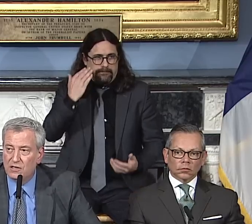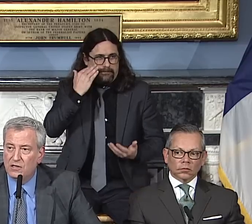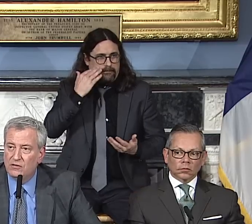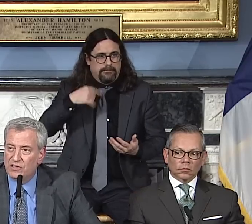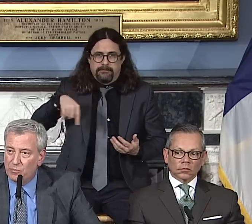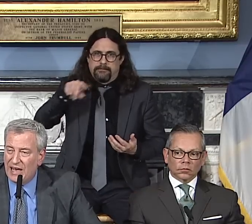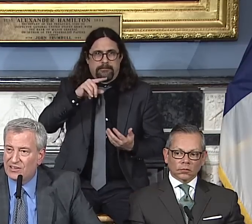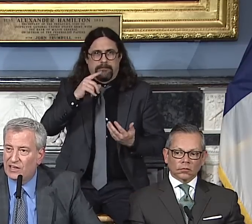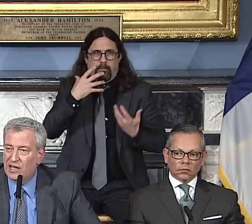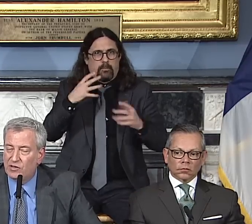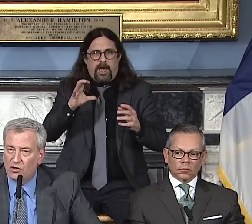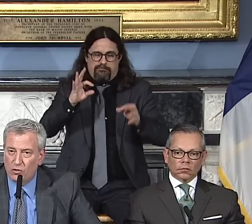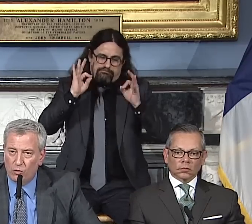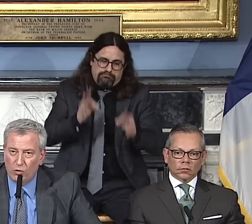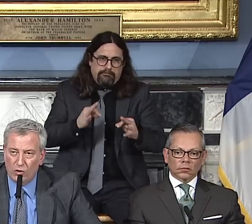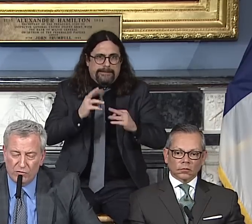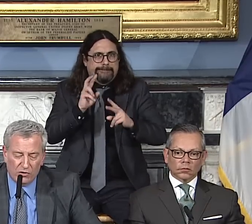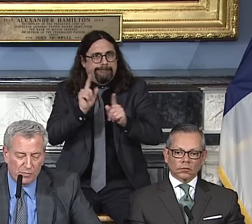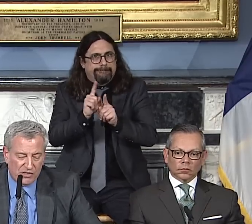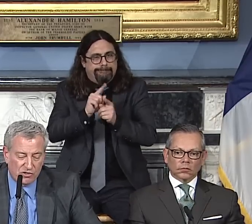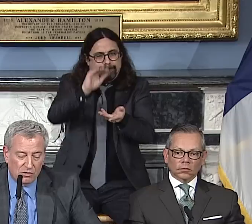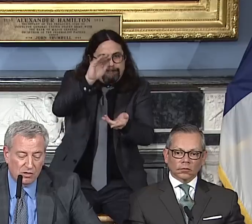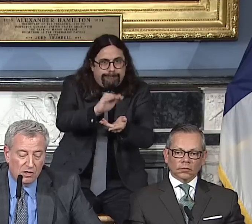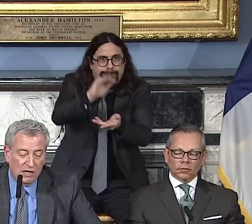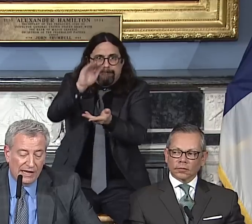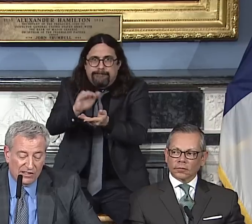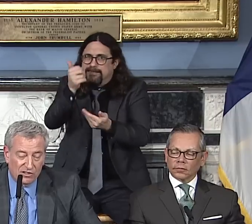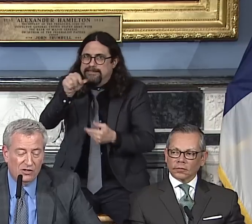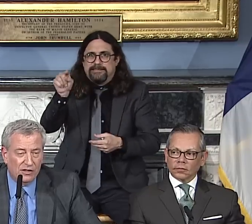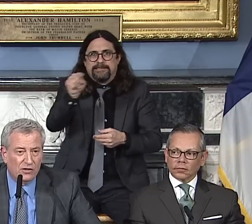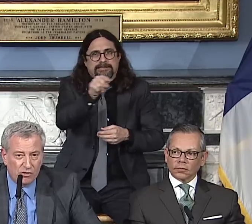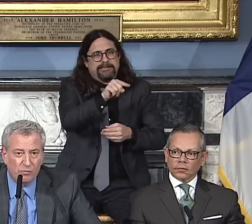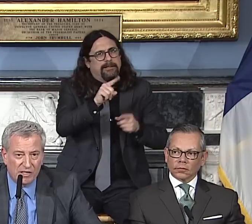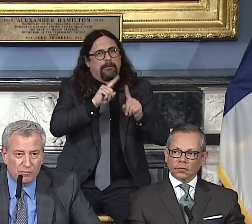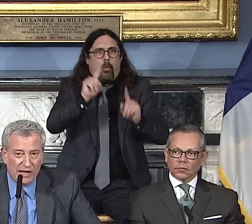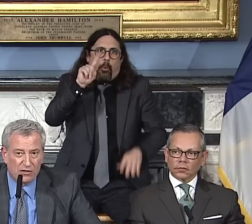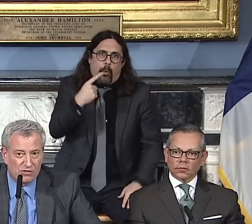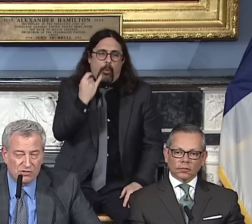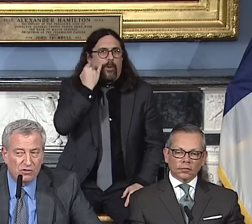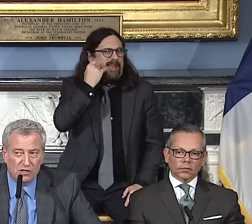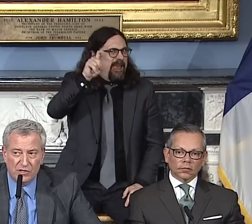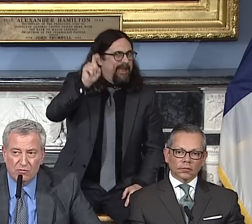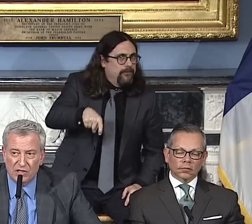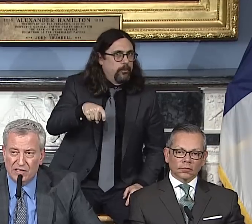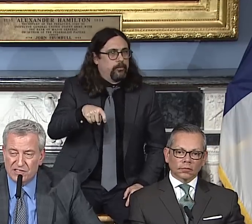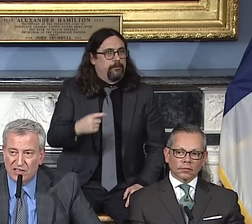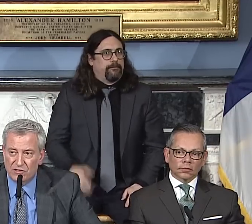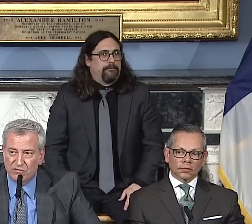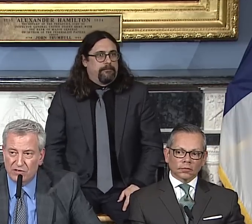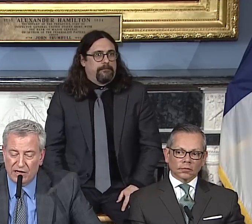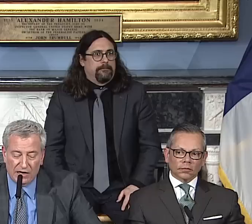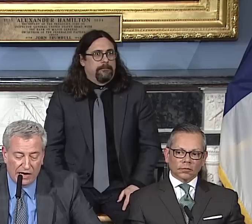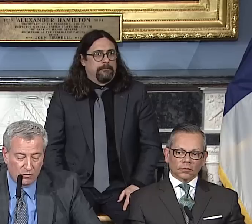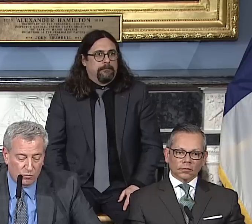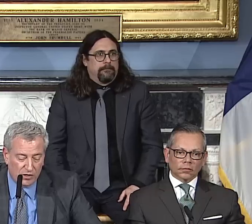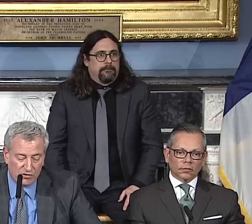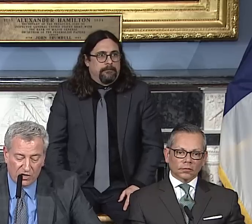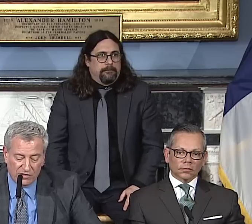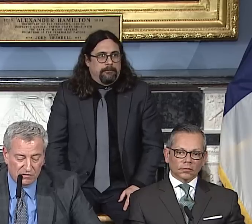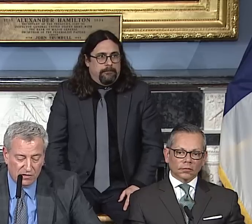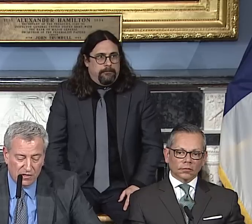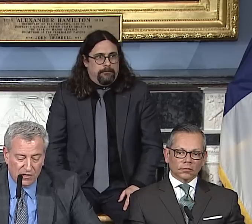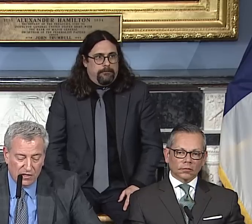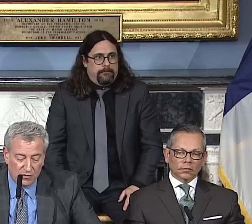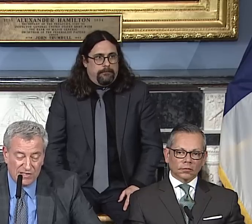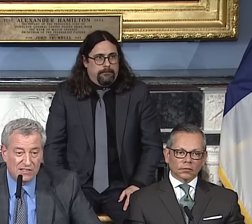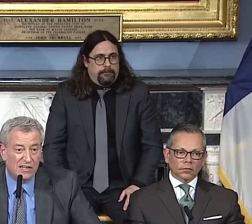because the impact it'll have on the whole overall picture, and clearly the human impact, which is going to be really extensive. And we